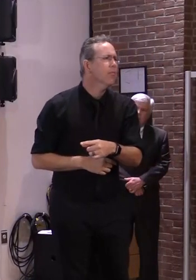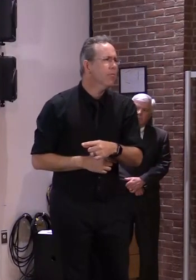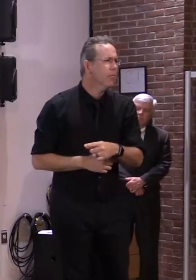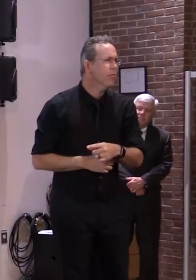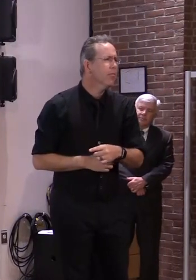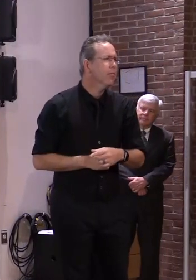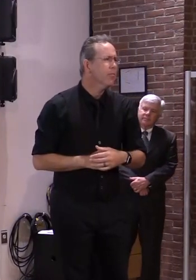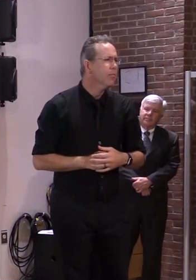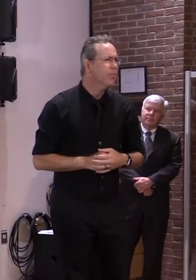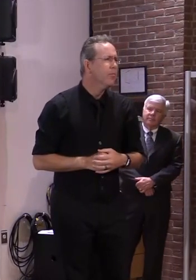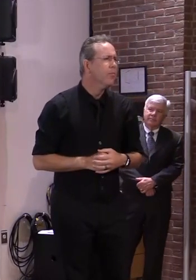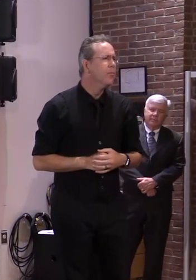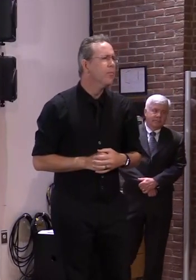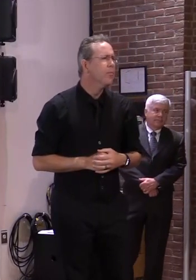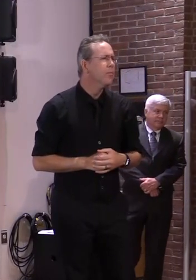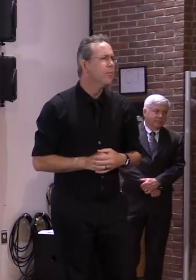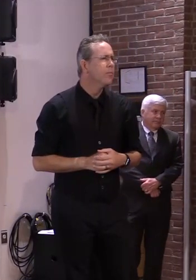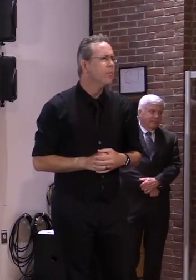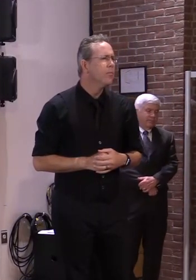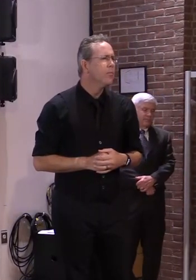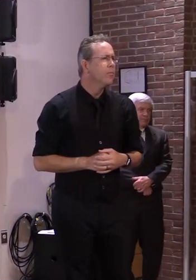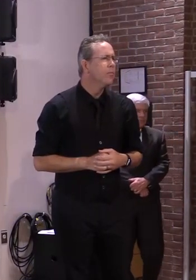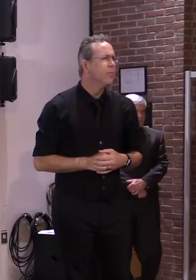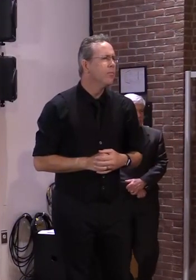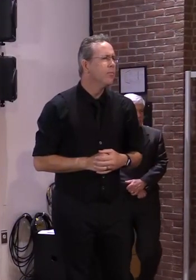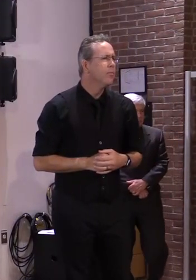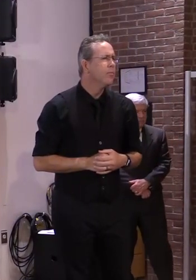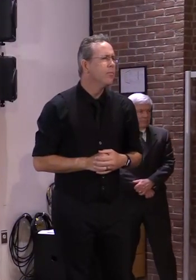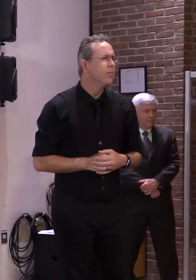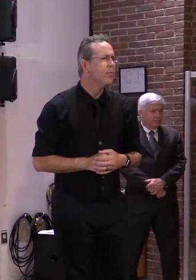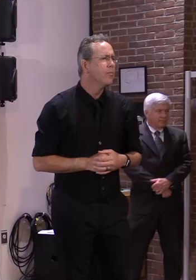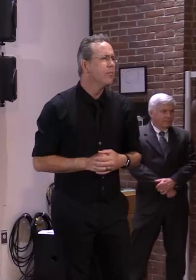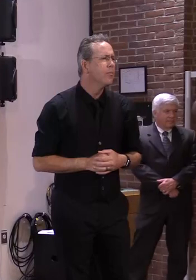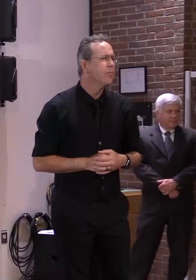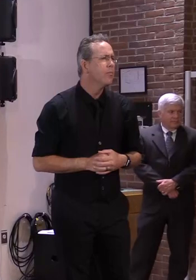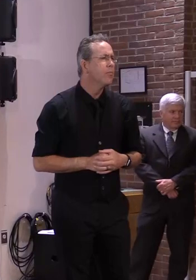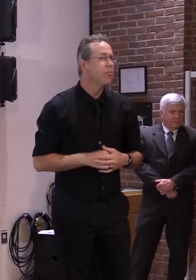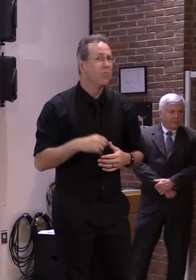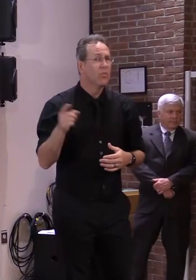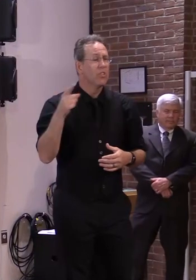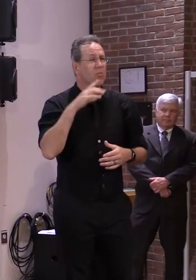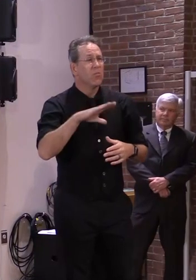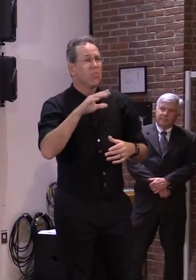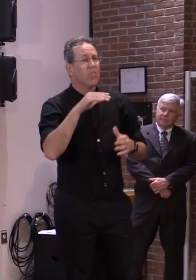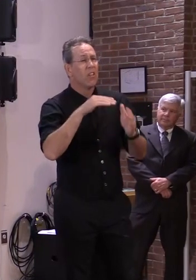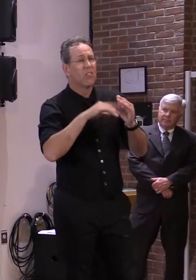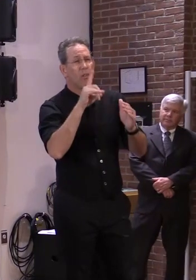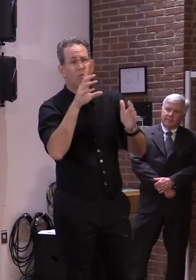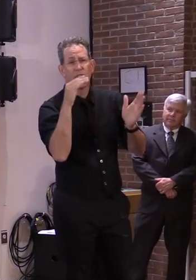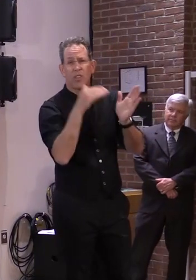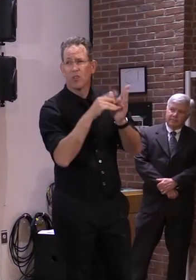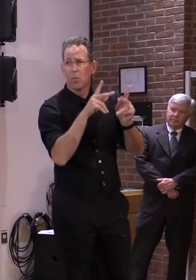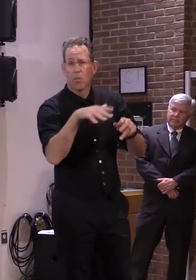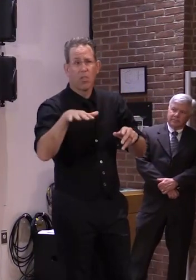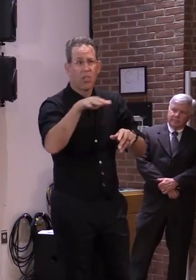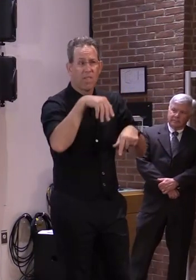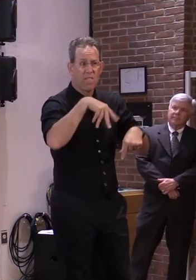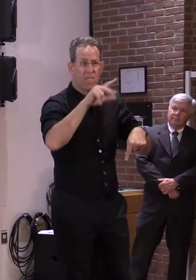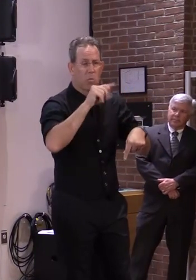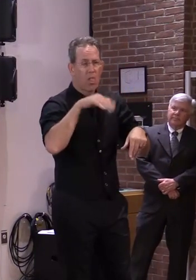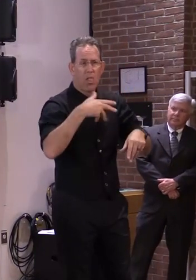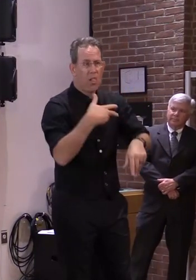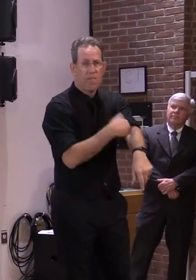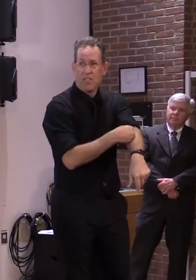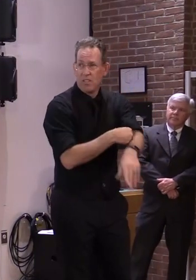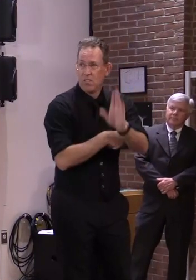vaccinated in the state of Vermont. A little less. And last week was about 3,600, does that sound right, that did